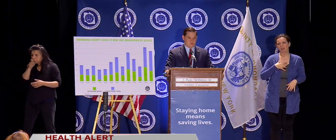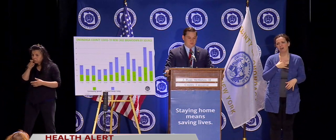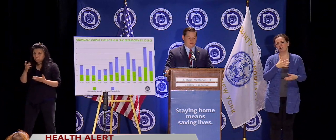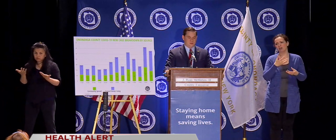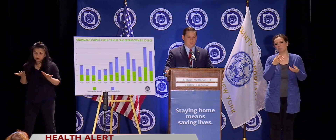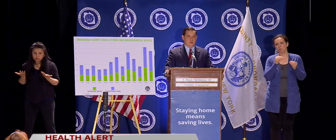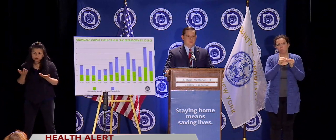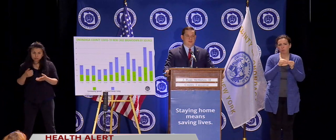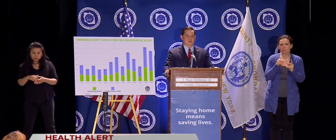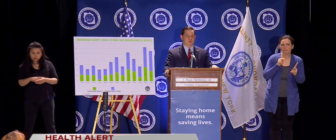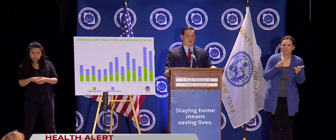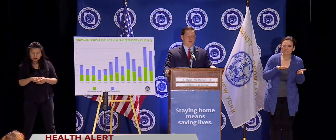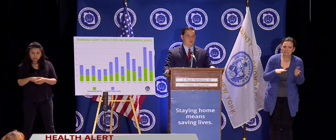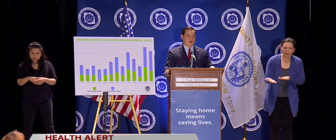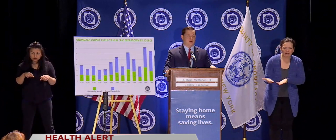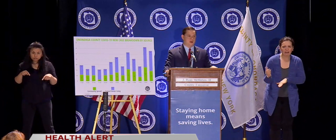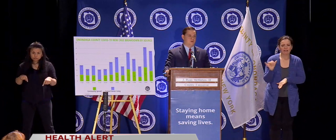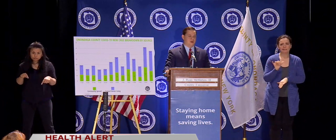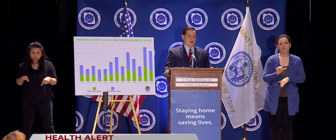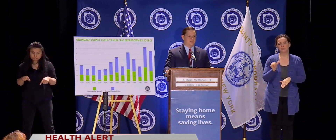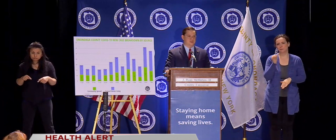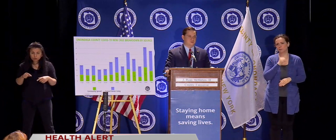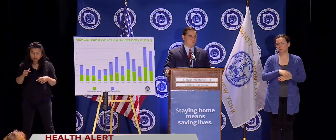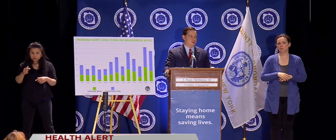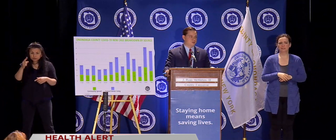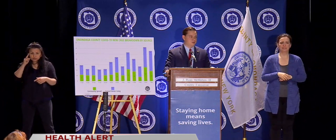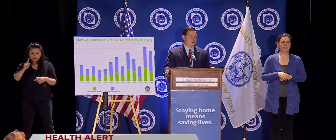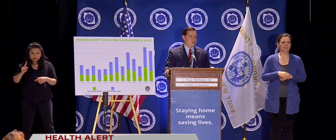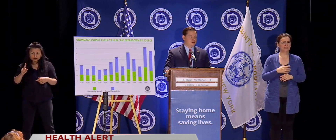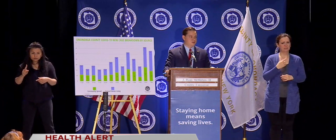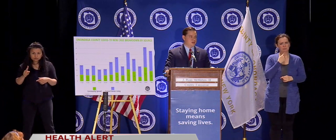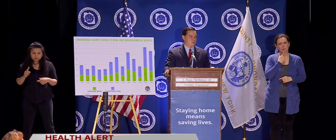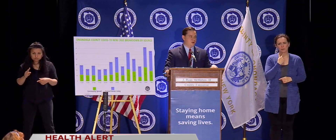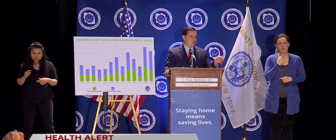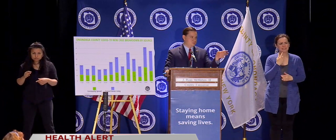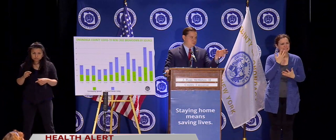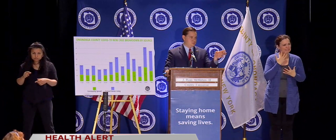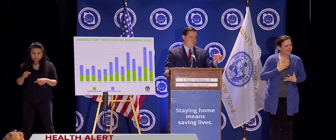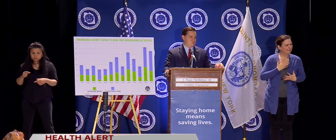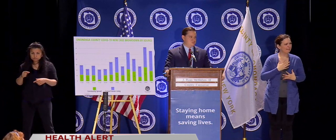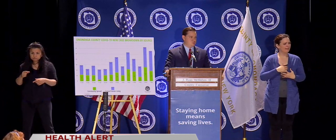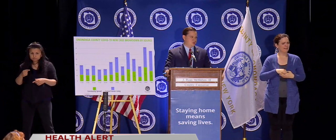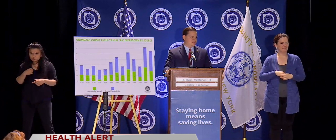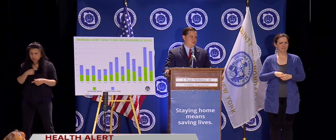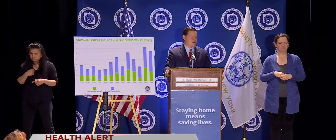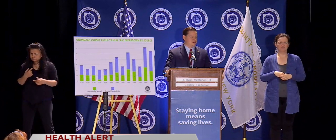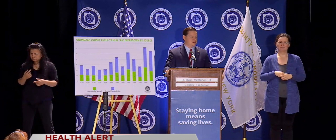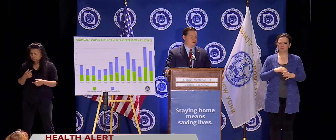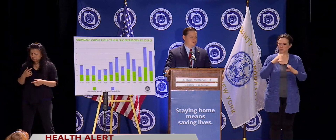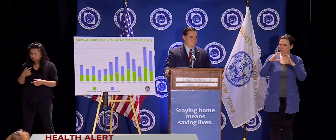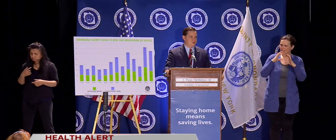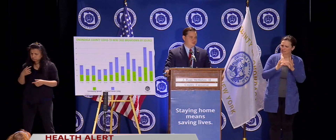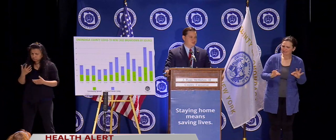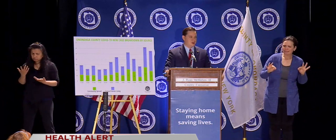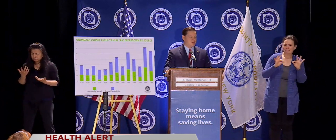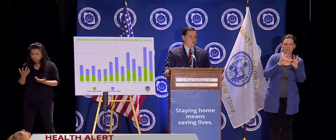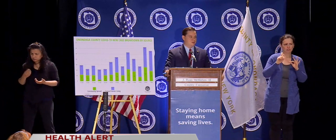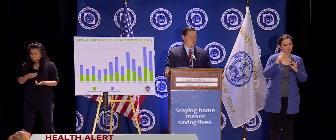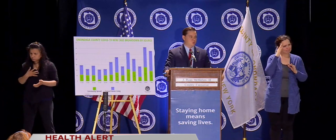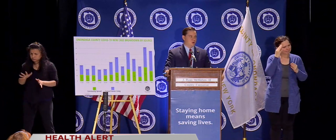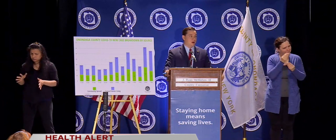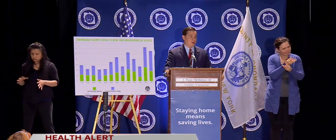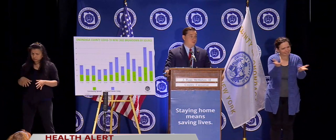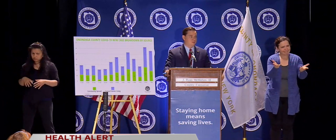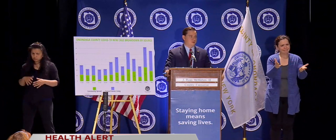think as disappointed as we are that we found out this information the same way, really essentially, I